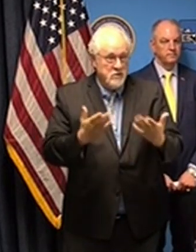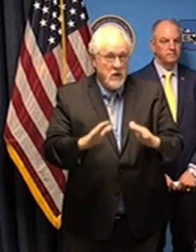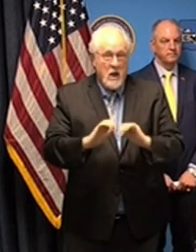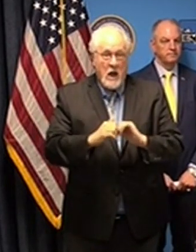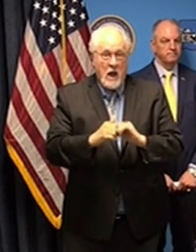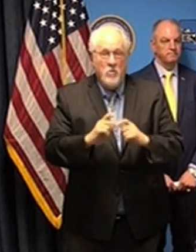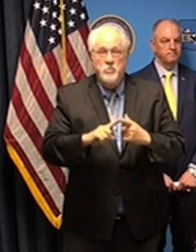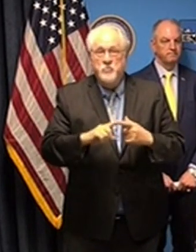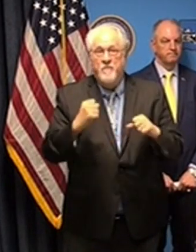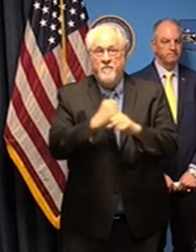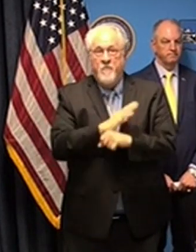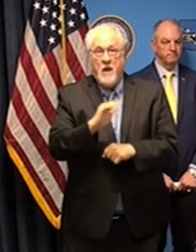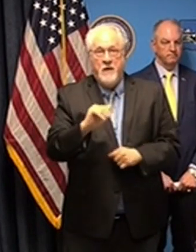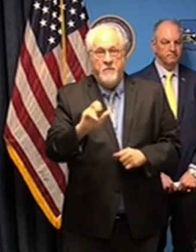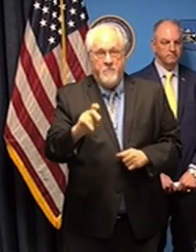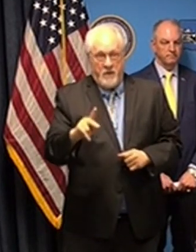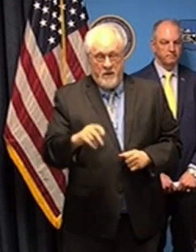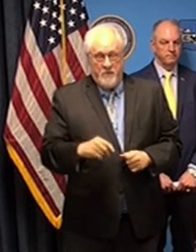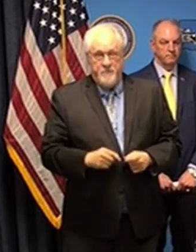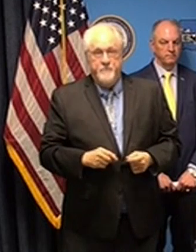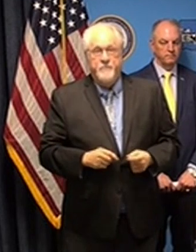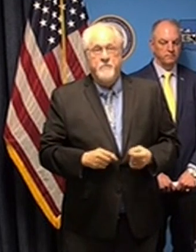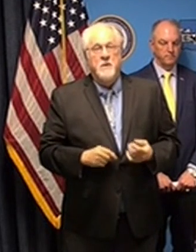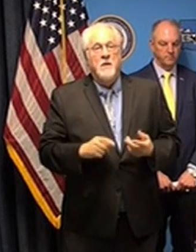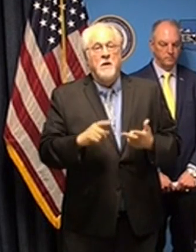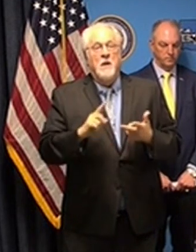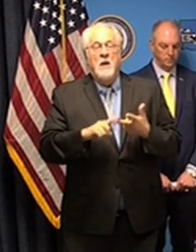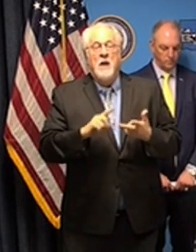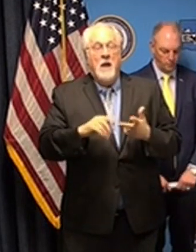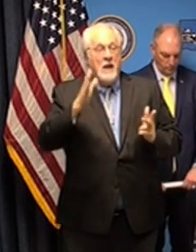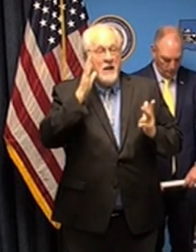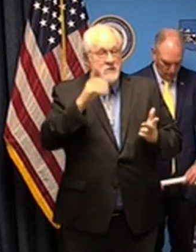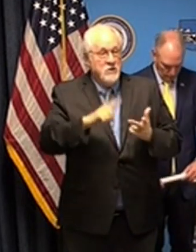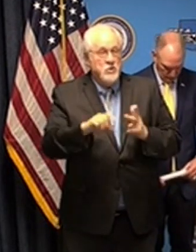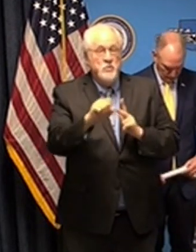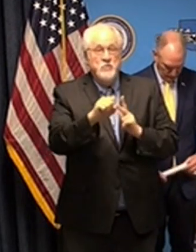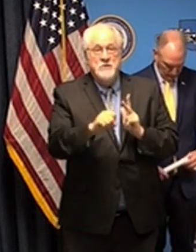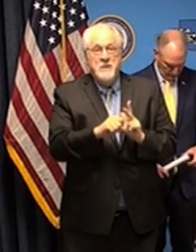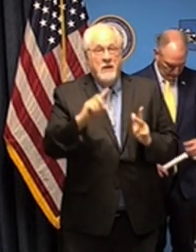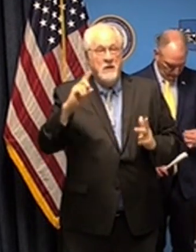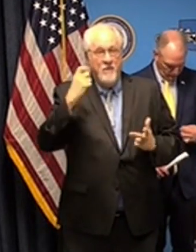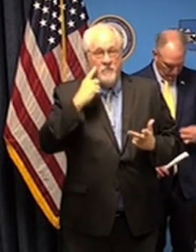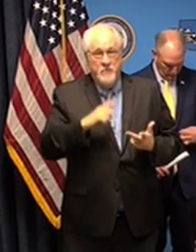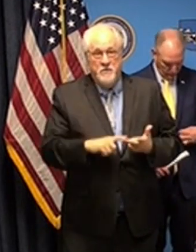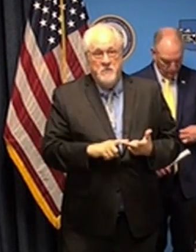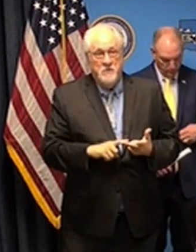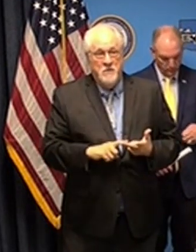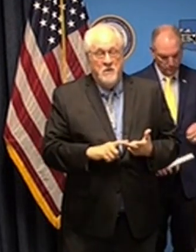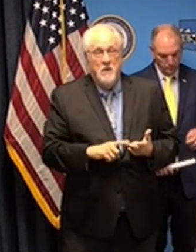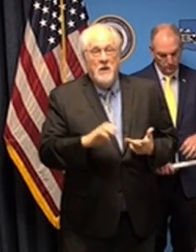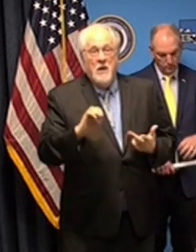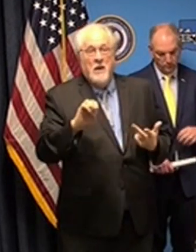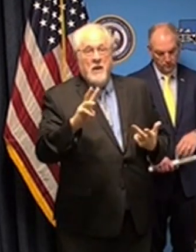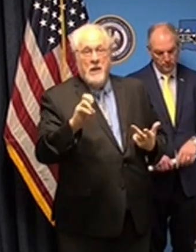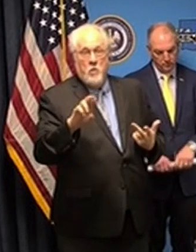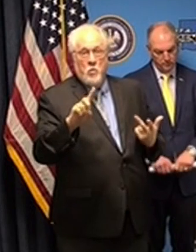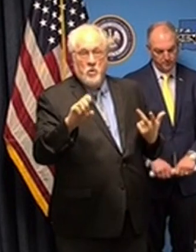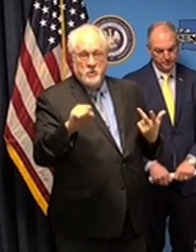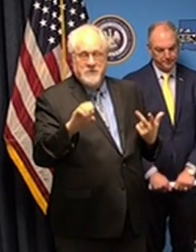on how you can fight back against this virus. Please listen to your state government, to Governor